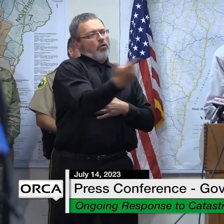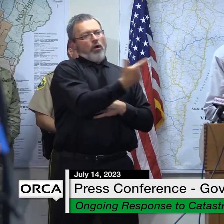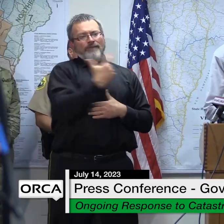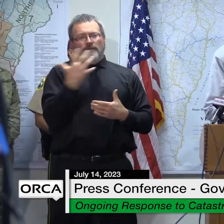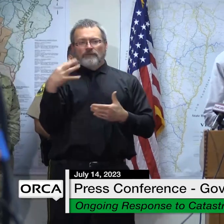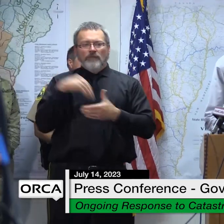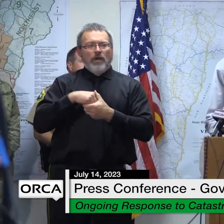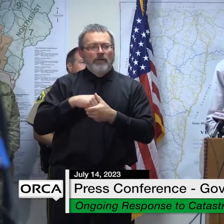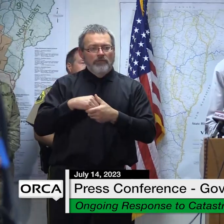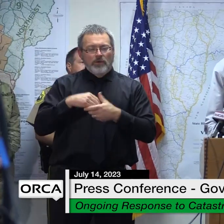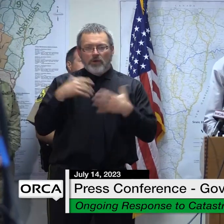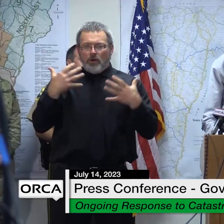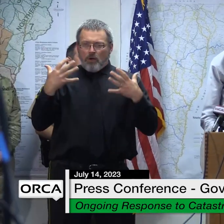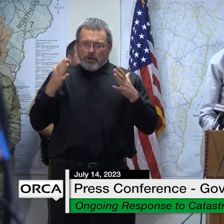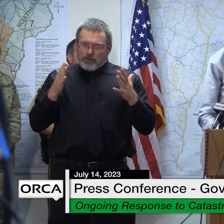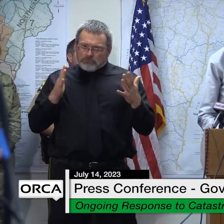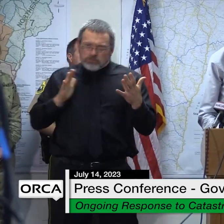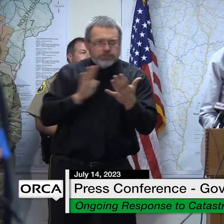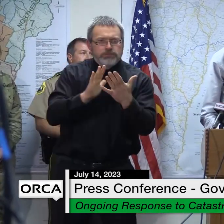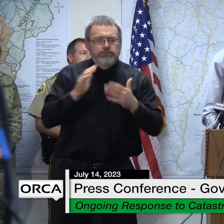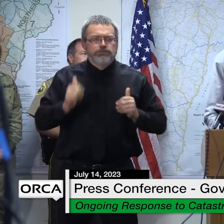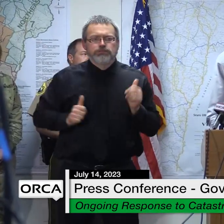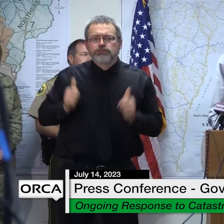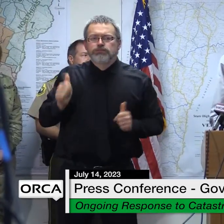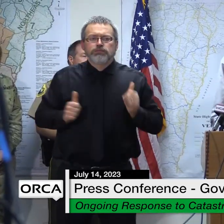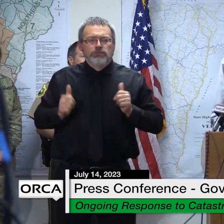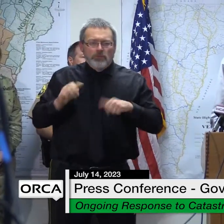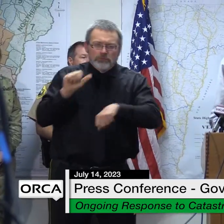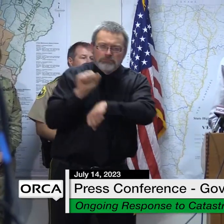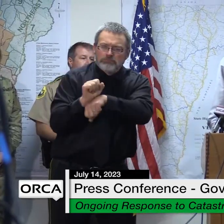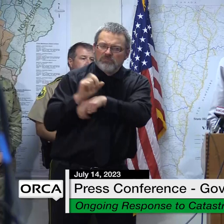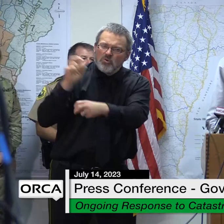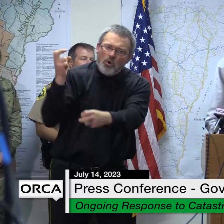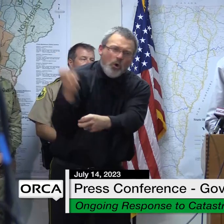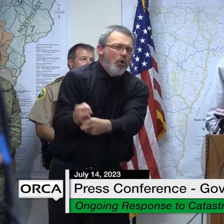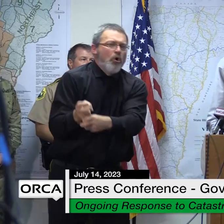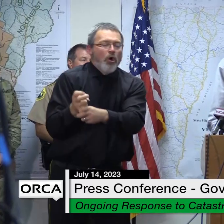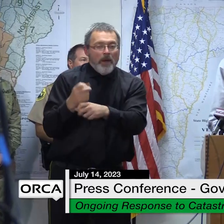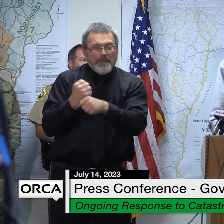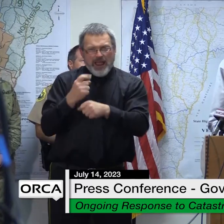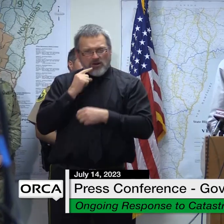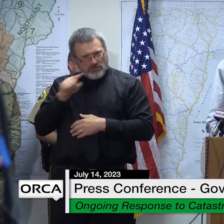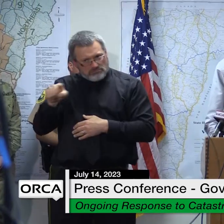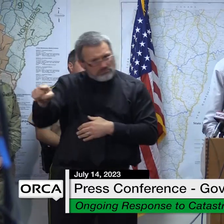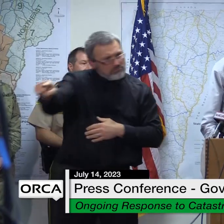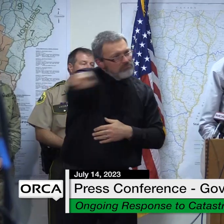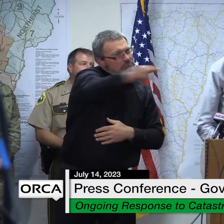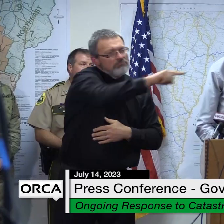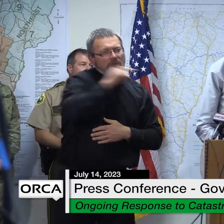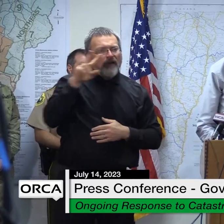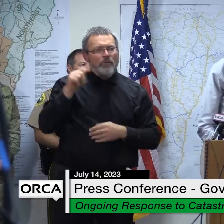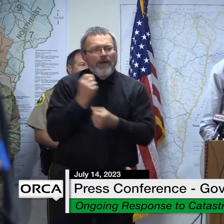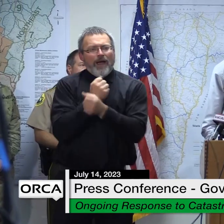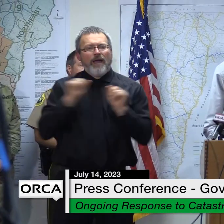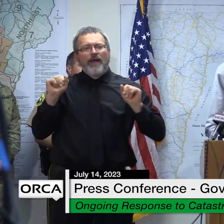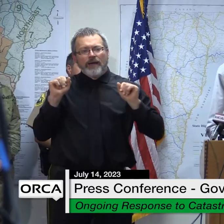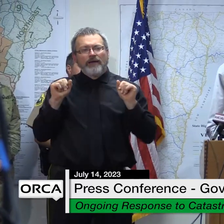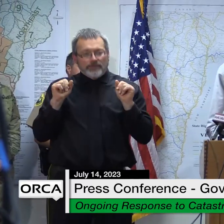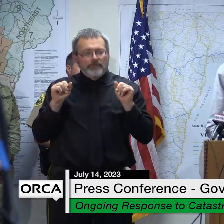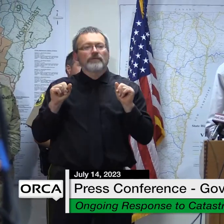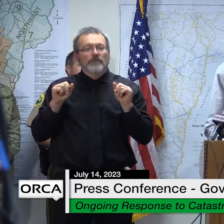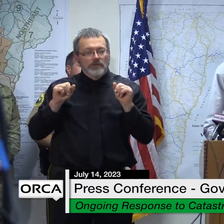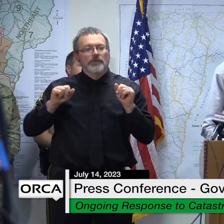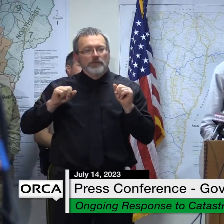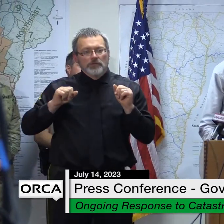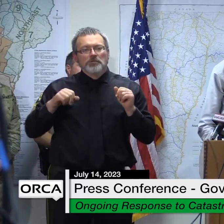quickly and so hard to keep Vermonters safe. And to all Vermonters, your willingness to help and take care of one